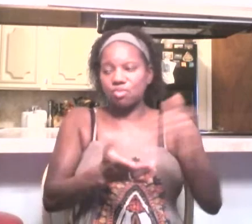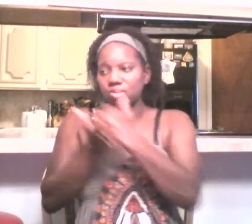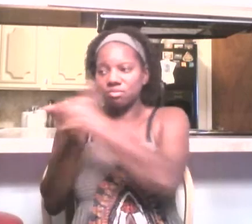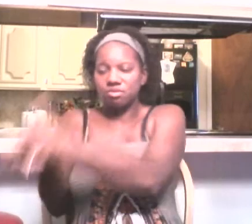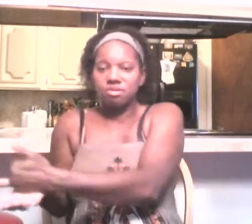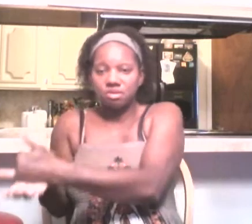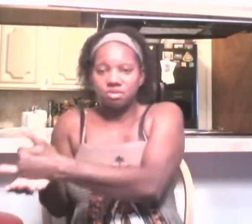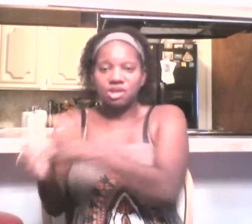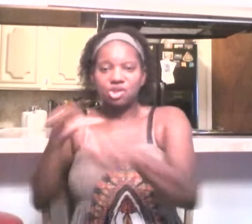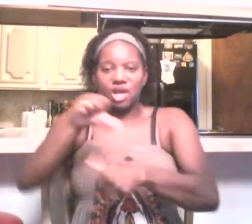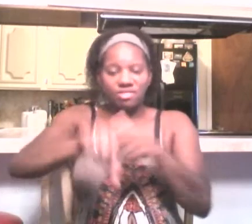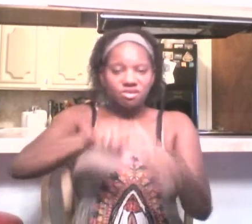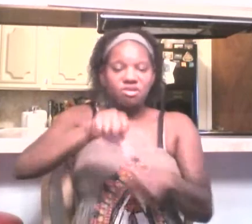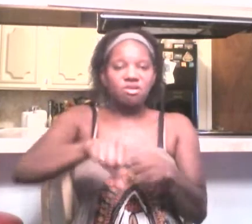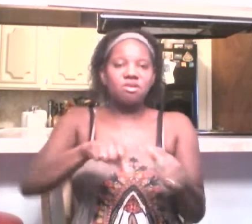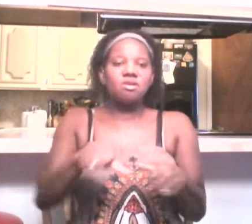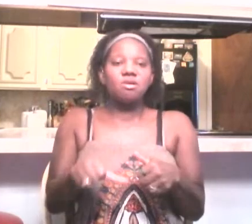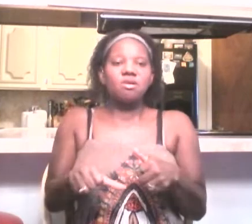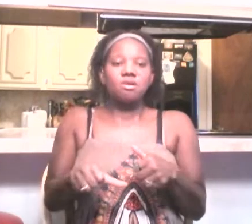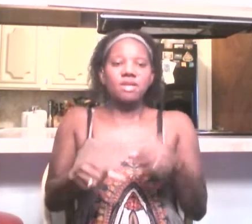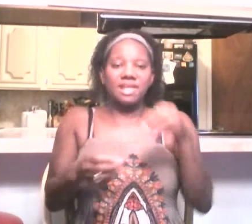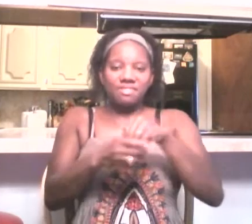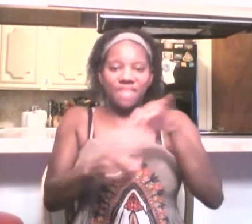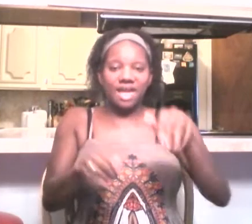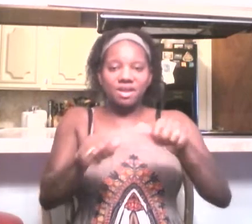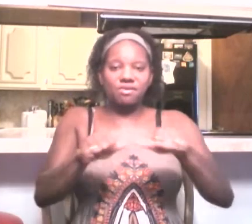help each other in that area.